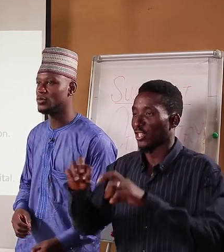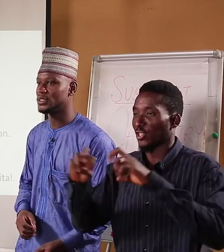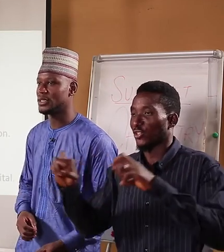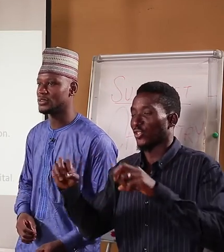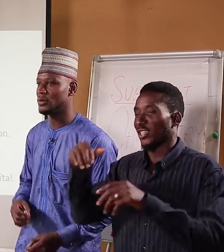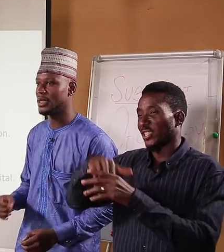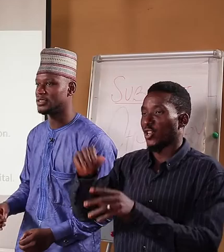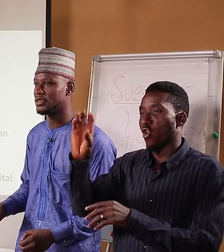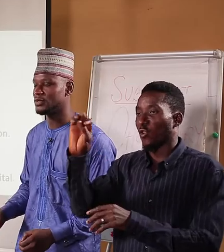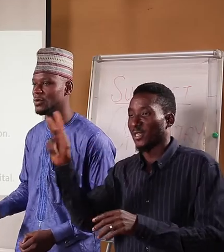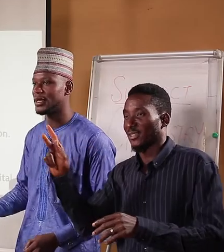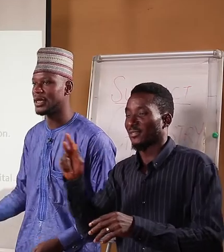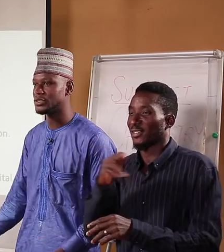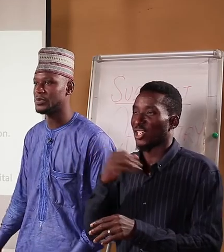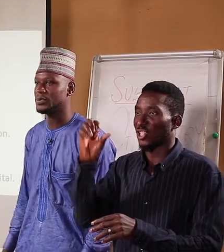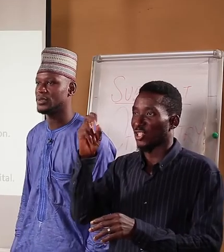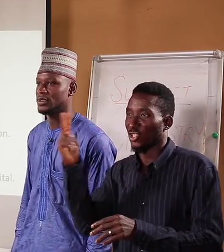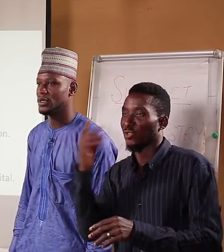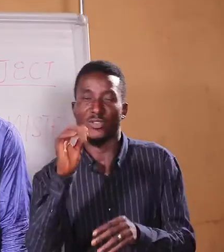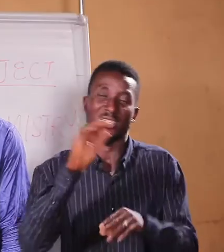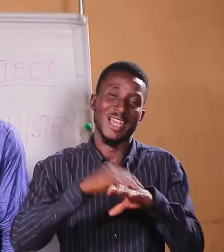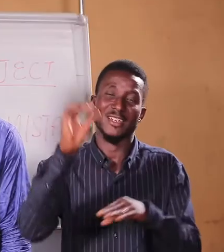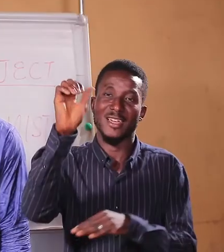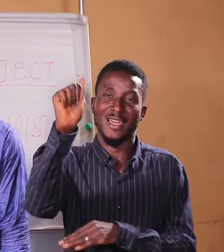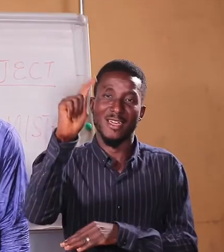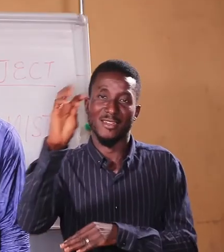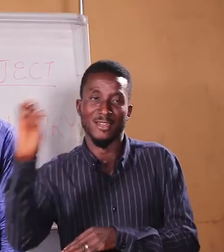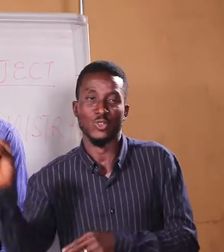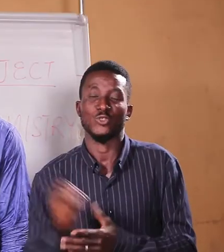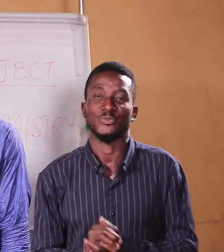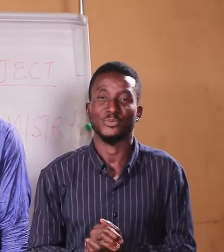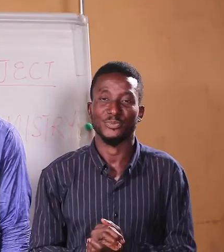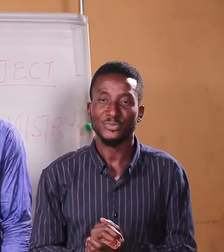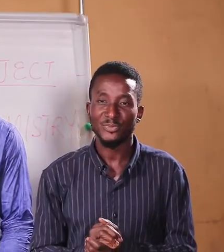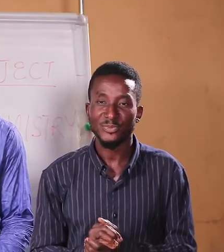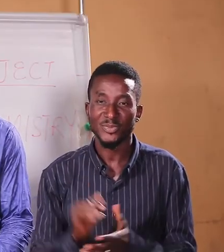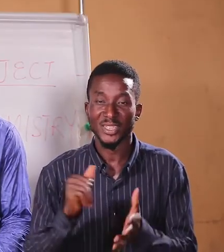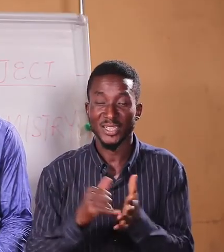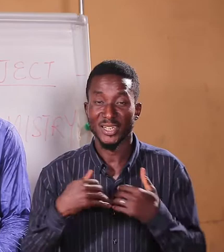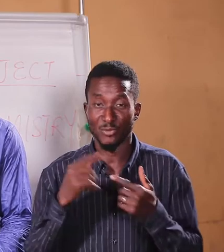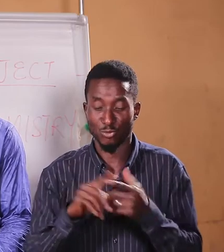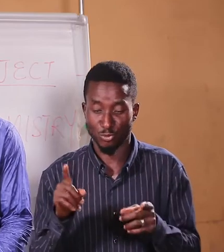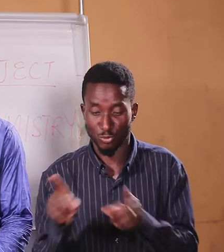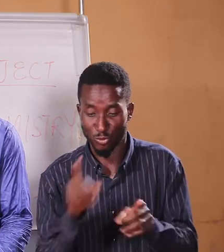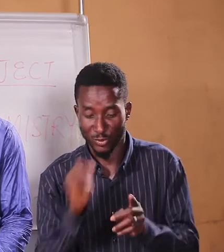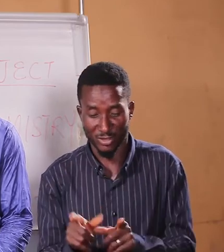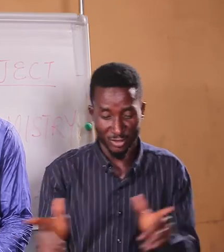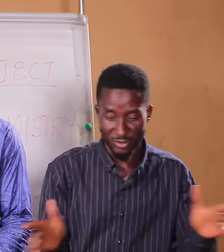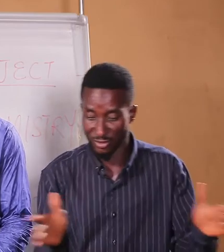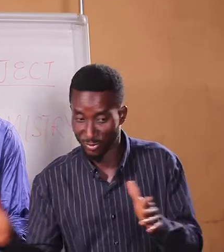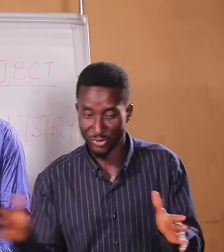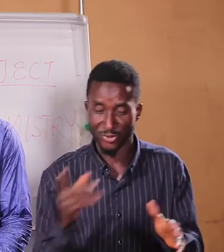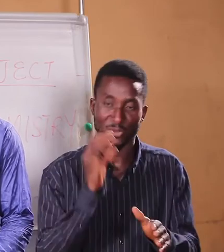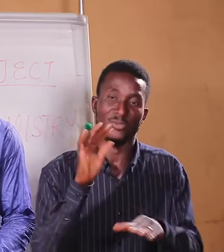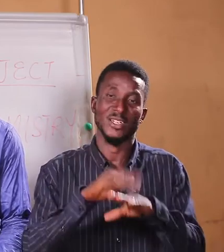in the orbitals and shells of an atom. Electronic configuration has to do with distribution of an electron or